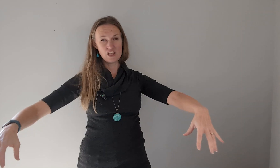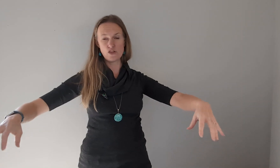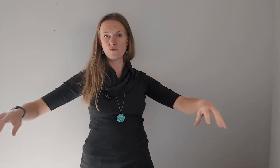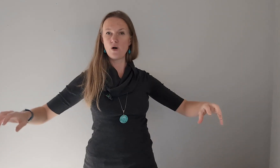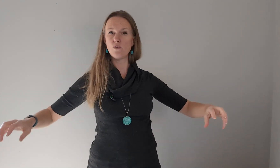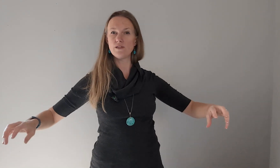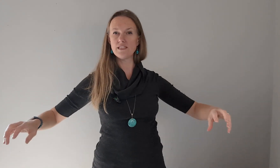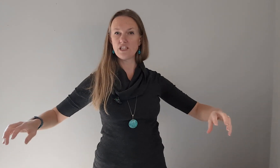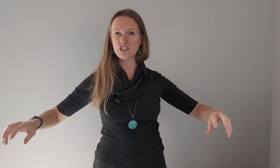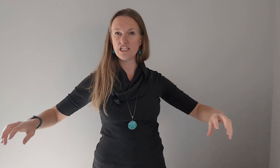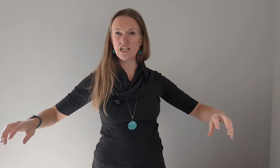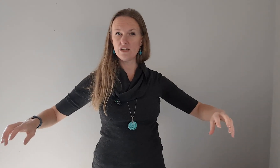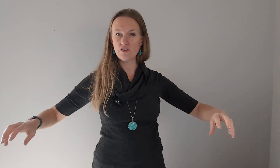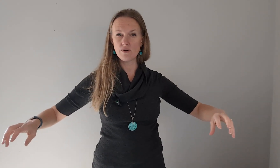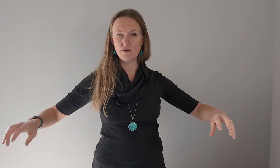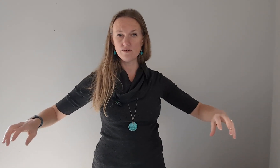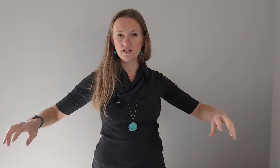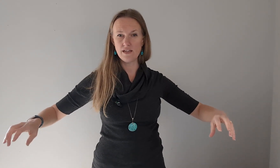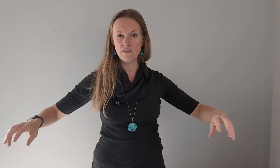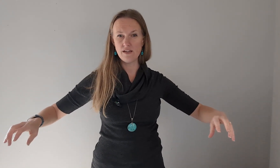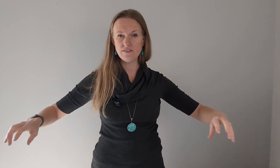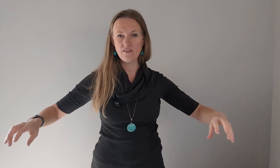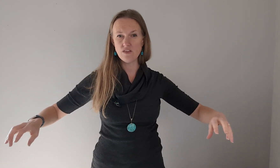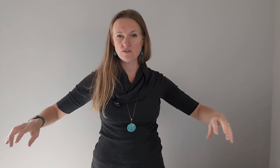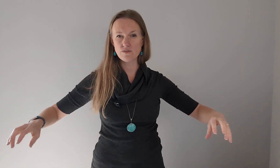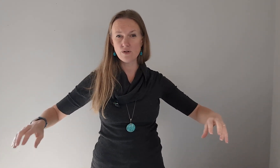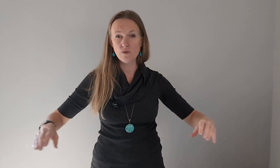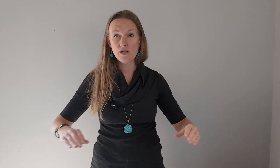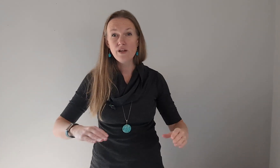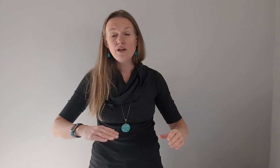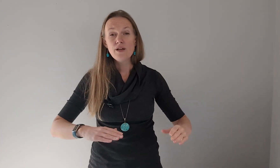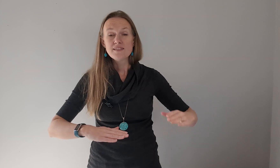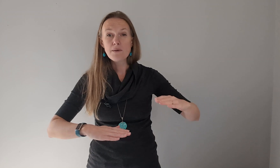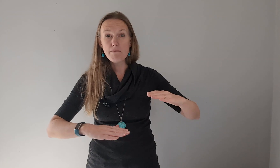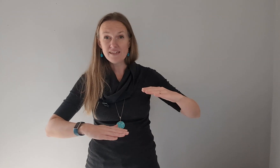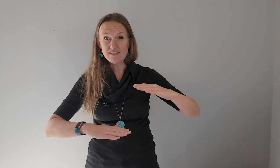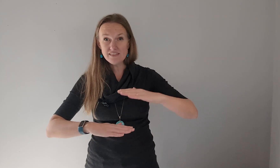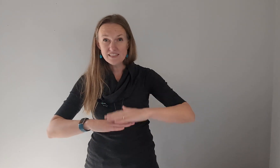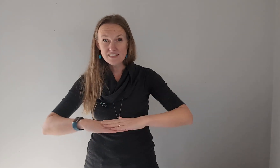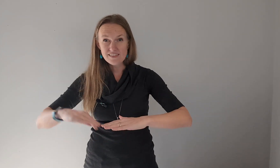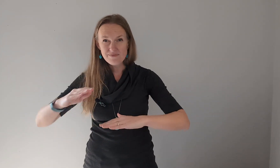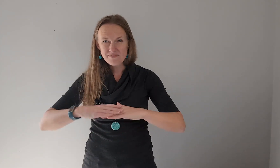then throne is like you're sitting on the throne. Okay, you left heaven's throne to build.